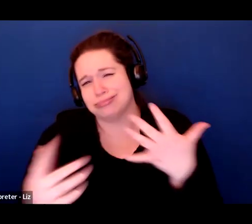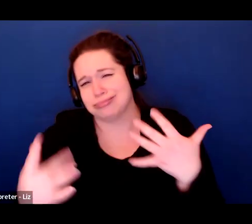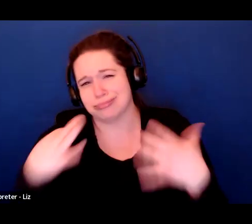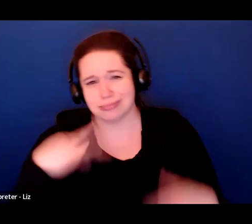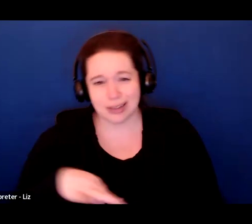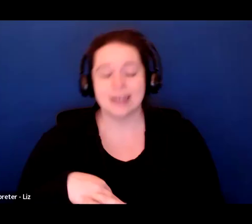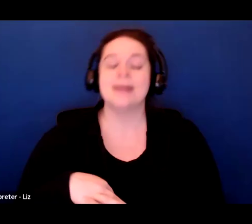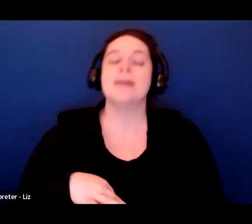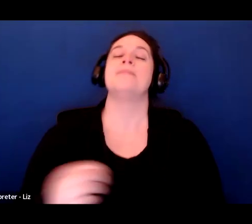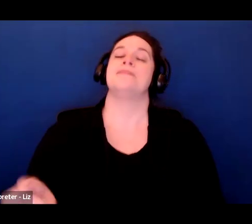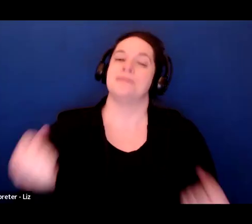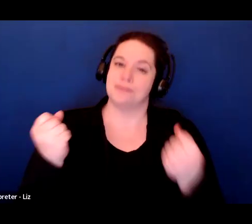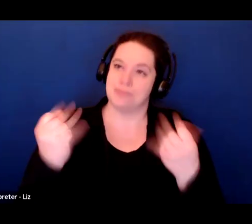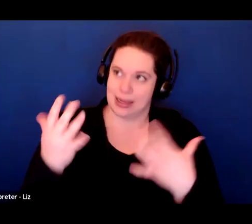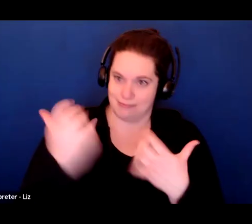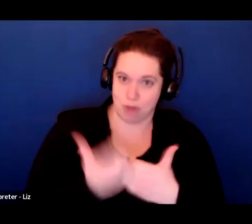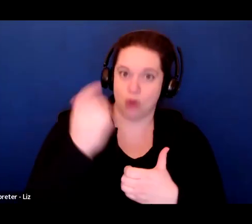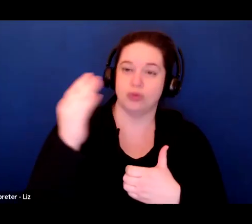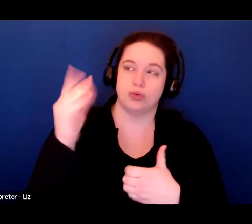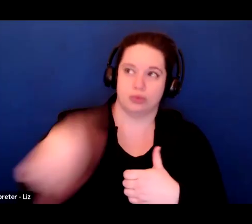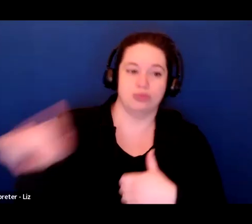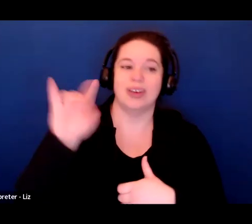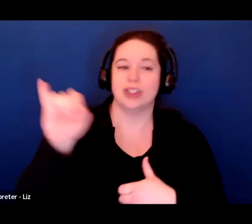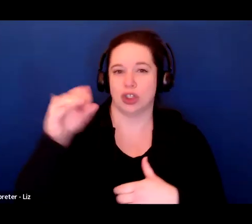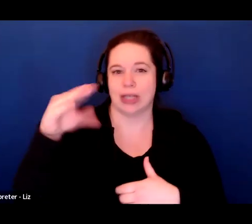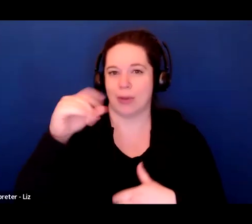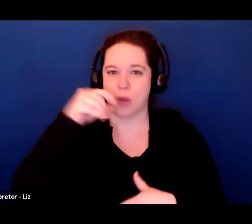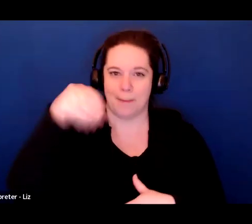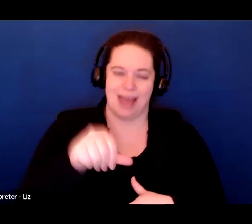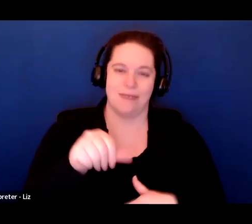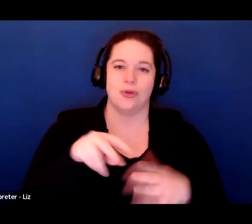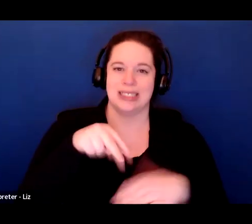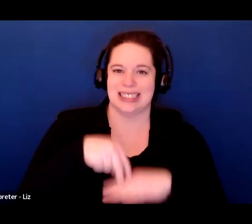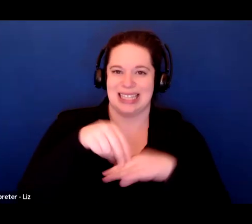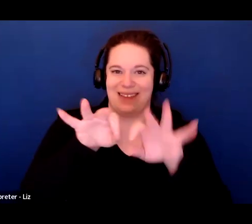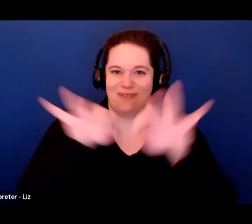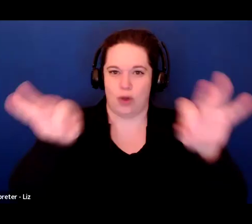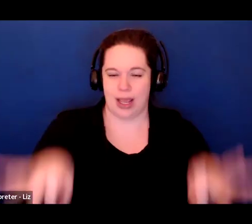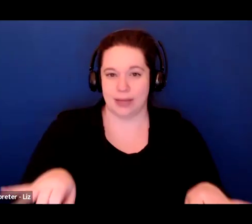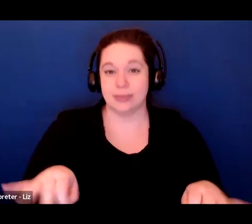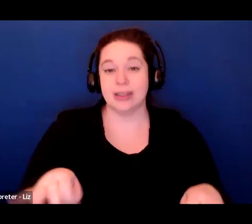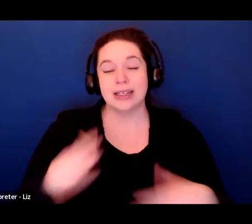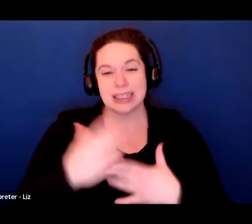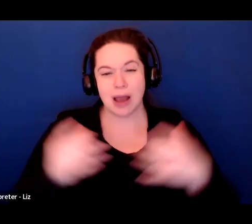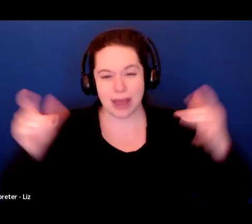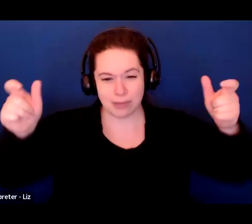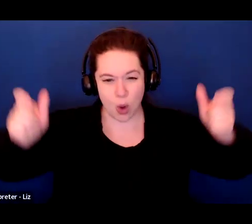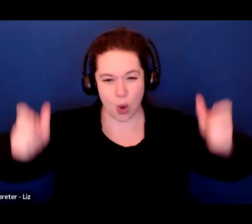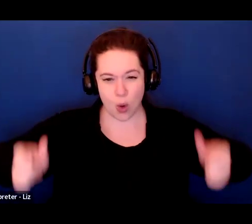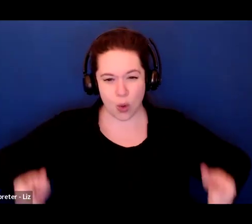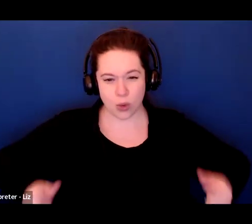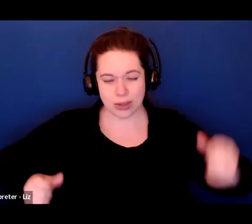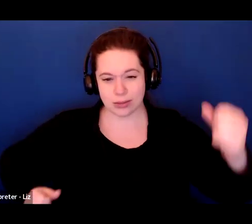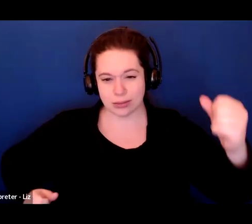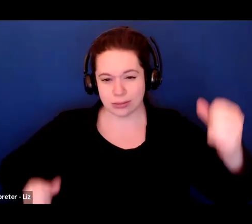insurance companies cover that standing frame. You can get some that have like skiing poles on it that will move